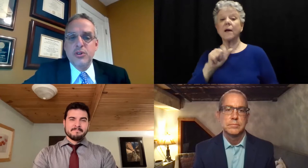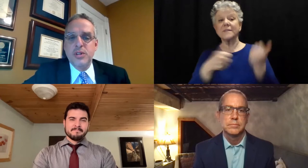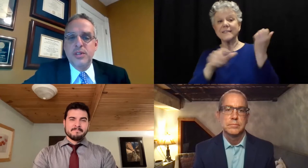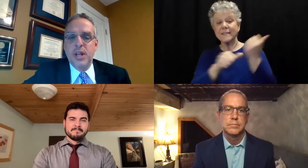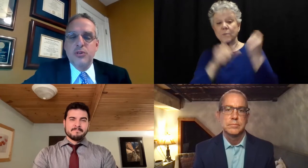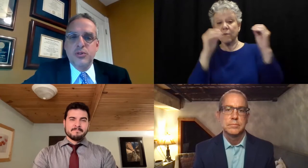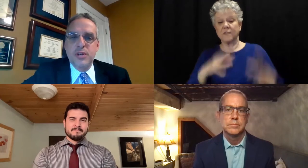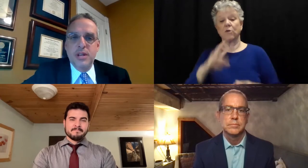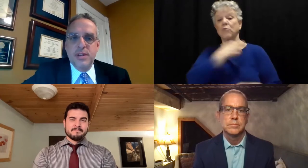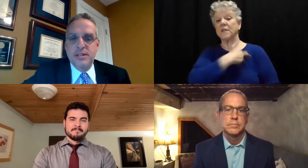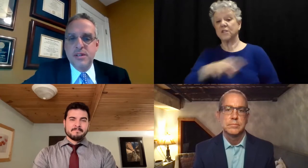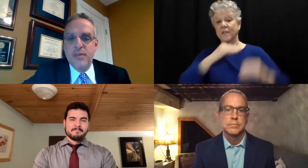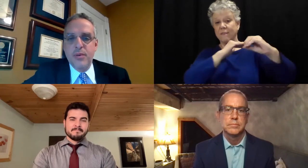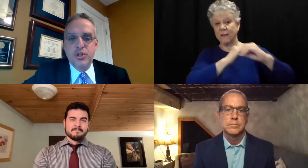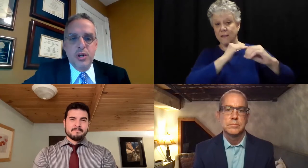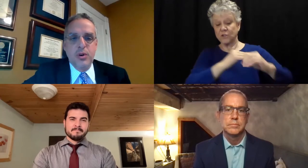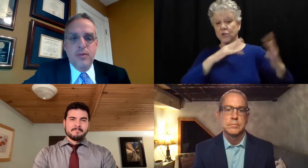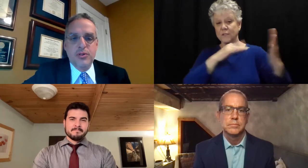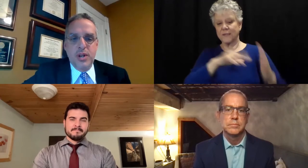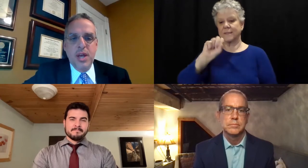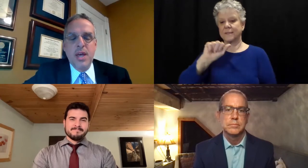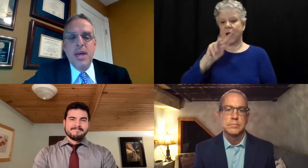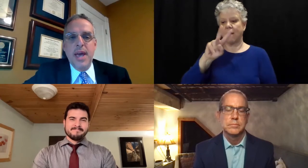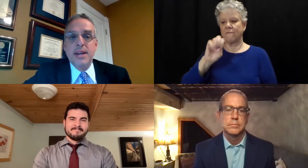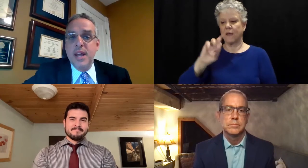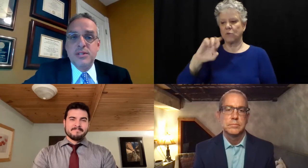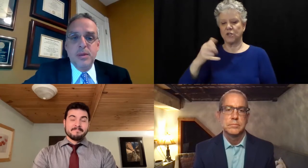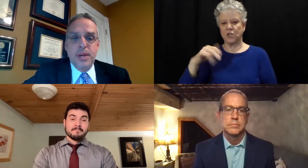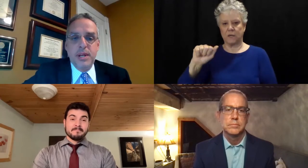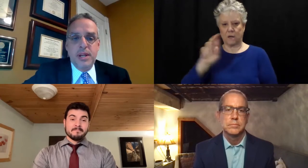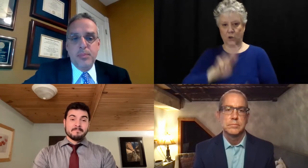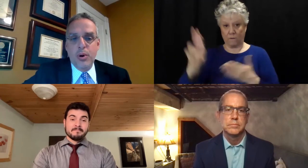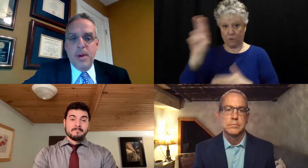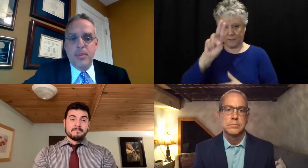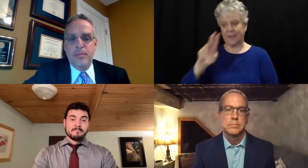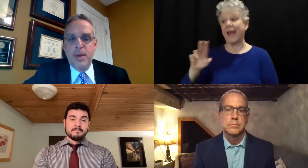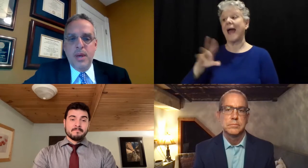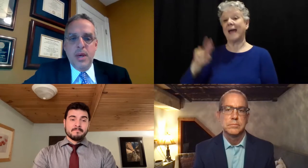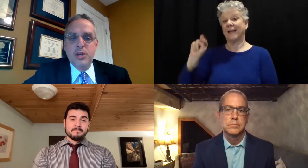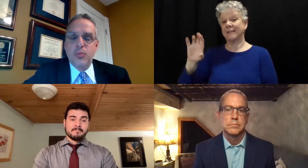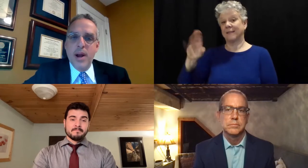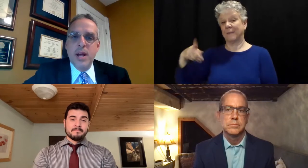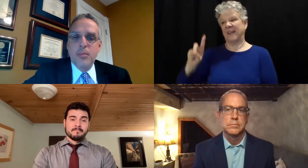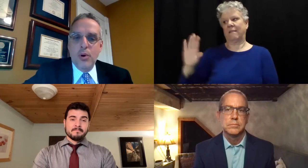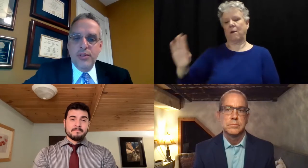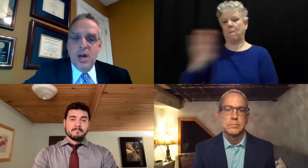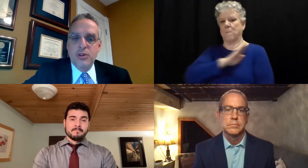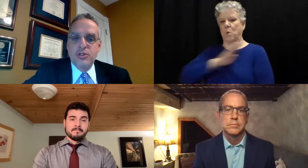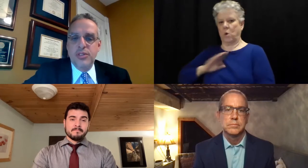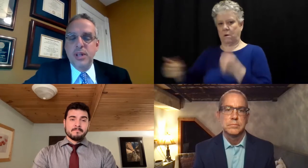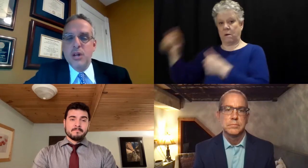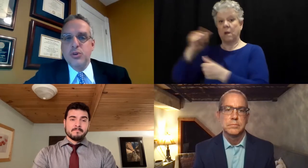of religious and theological studies at Salve Regina University and an NCPD board member. His writing on